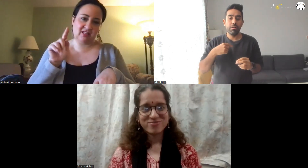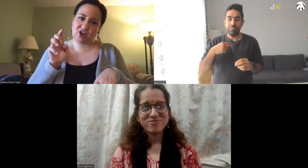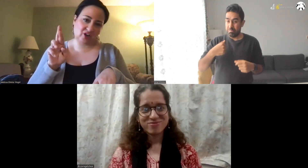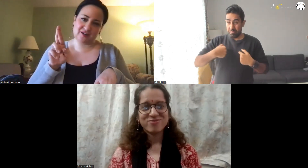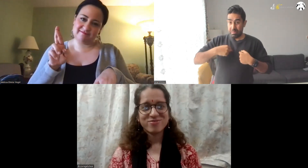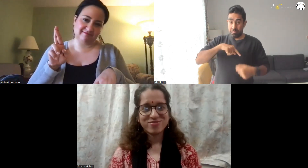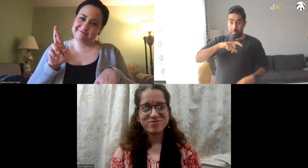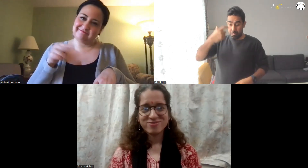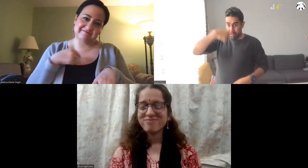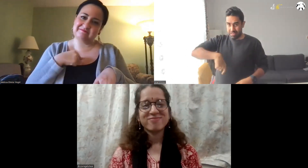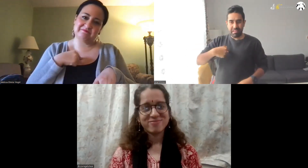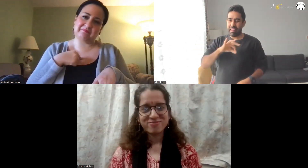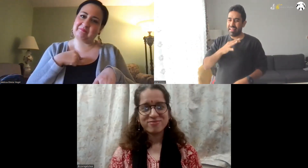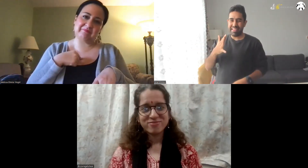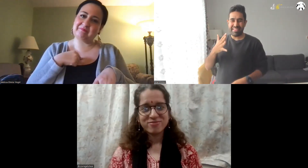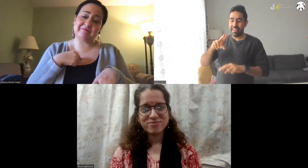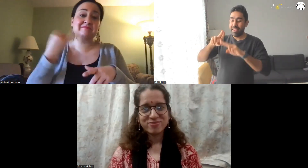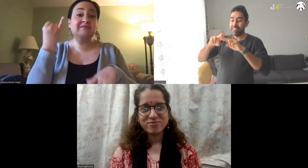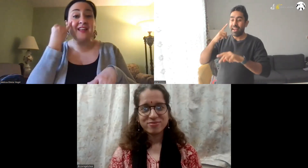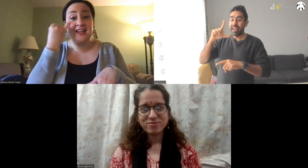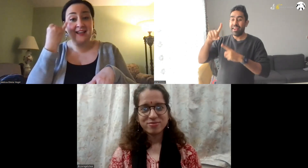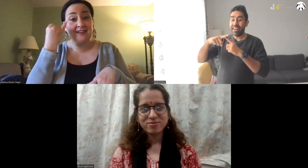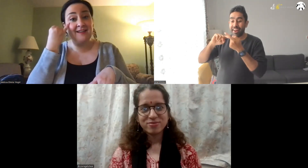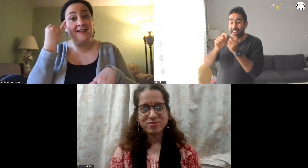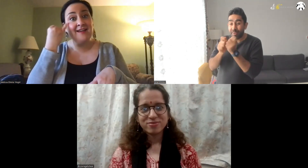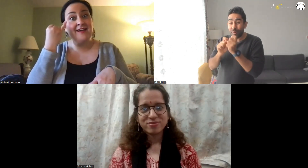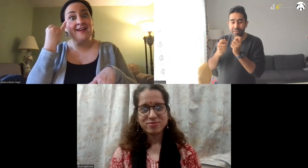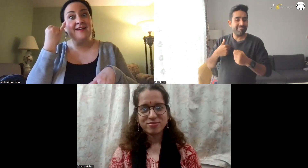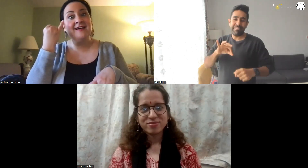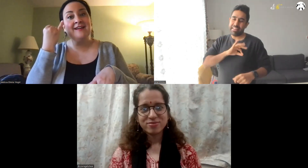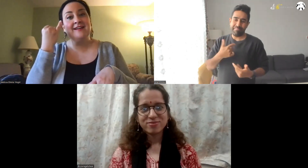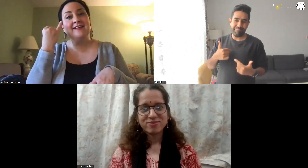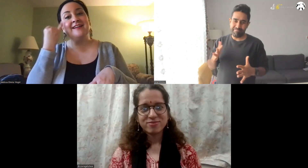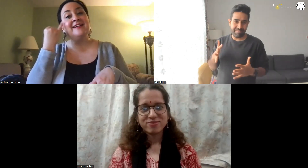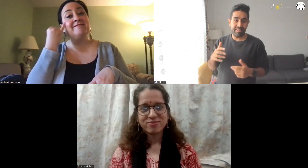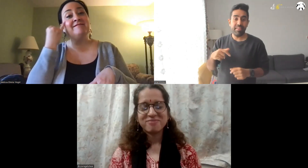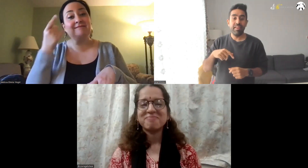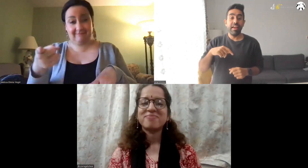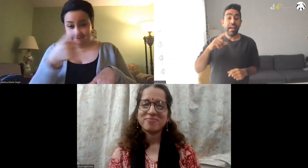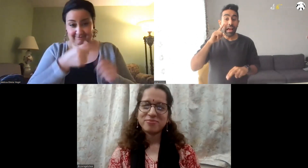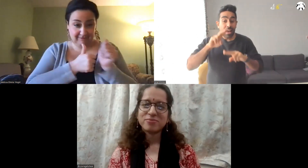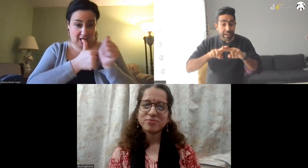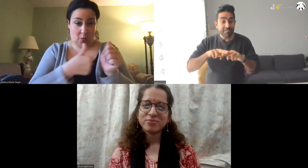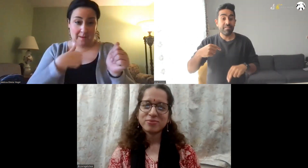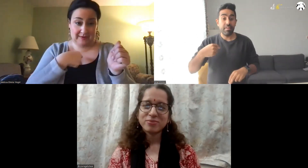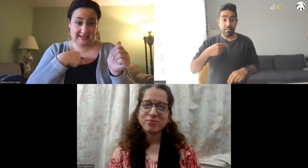if you work with the brightness, increase the light and all, it's okay. But if you're editing your characteristics, like your eyes, your